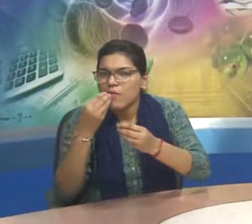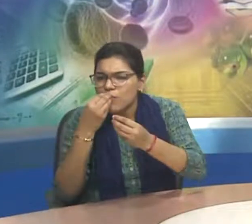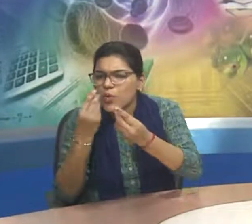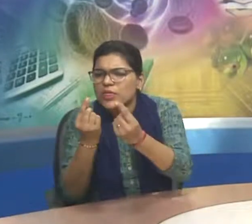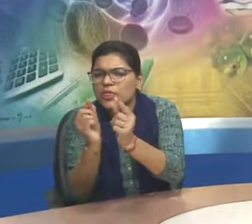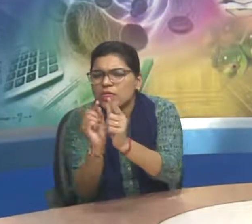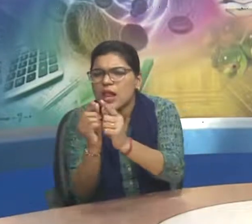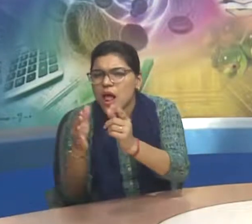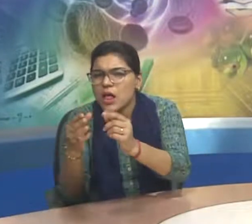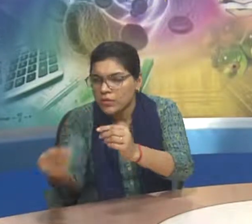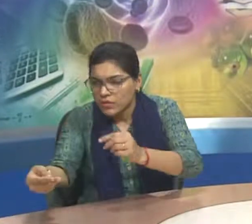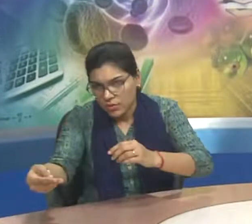microscope.